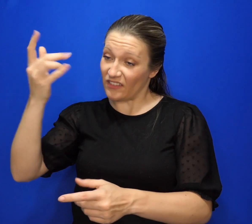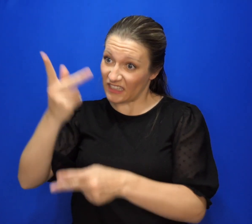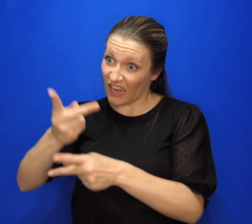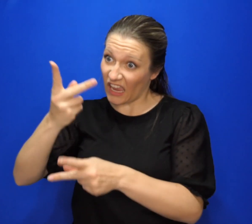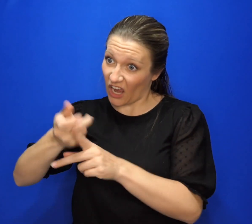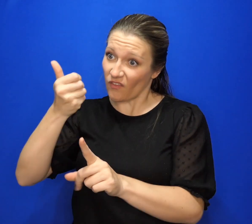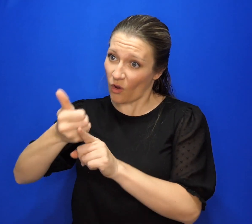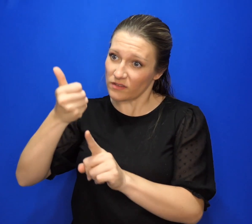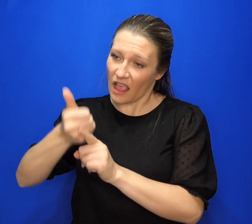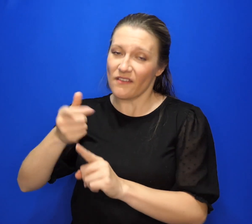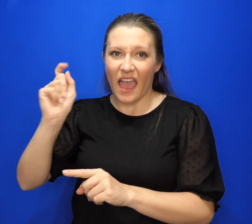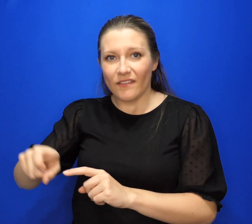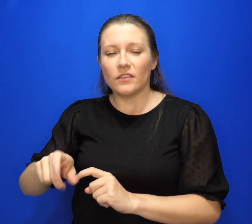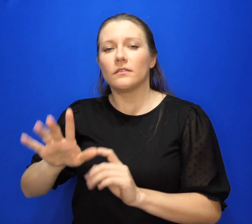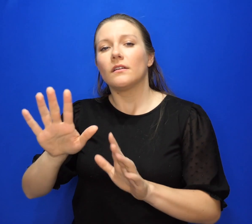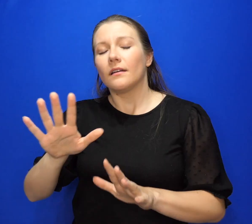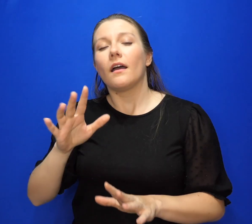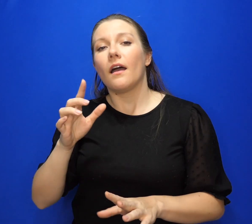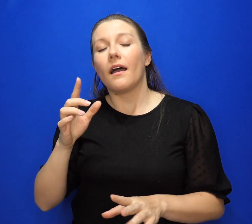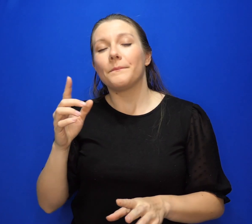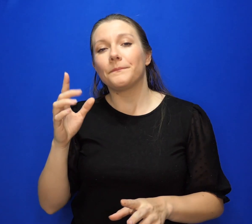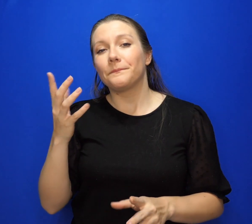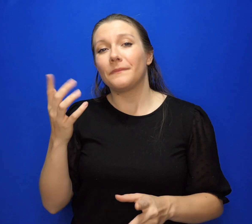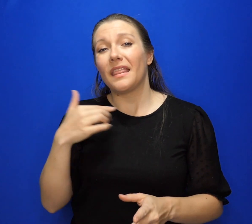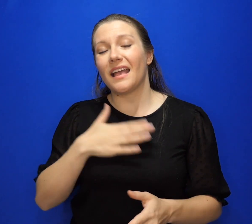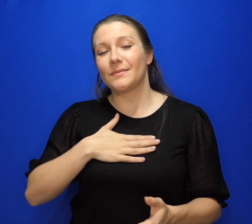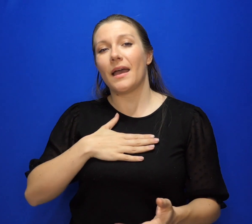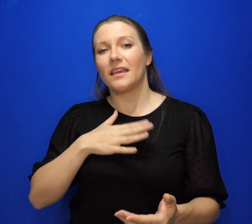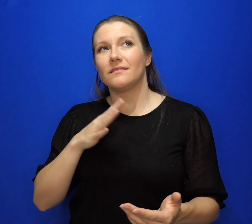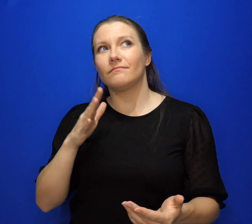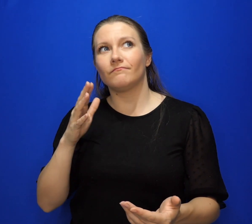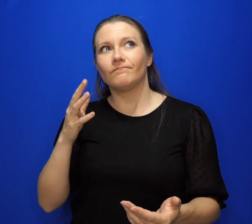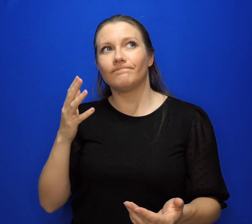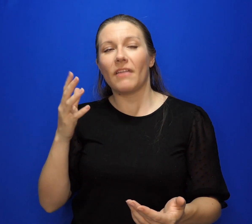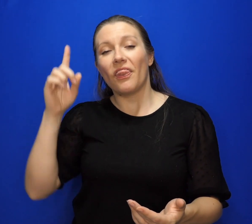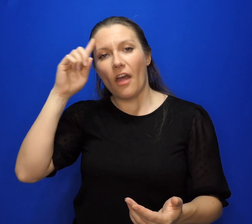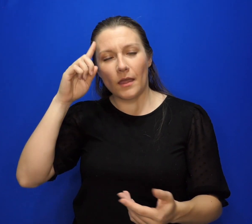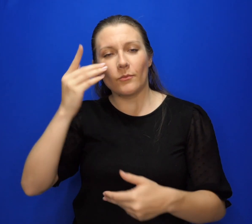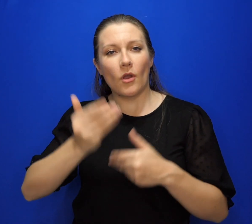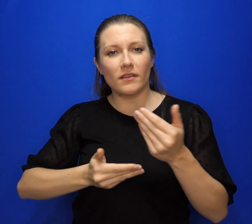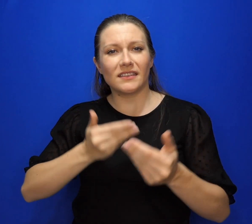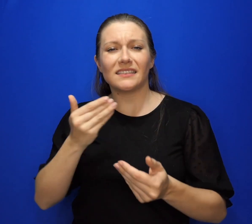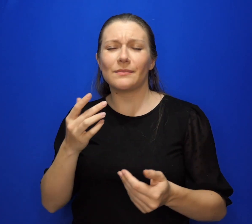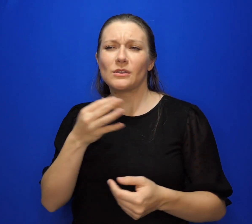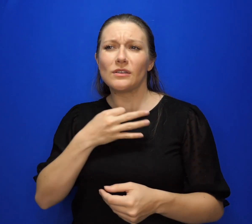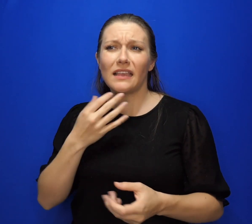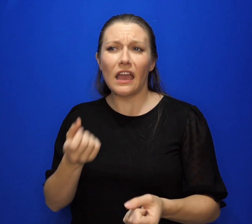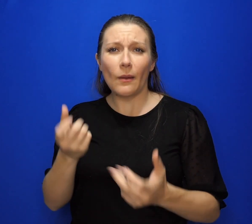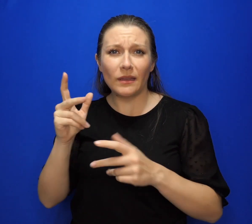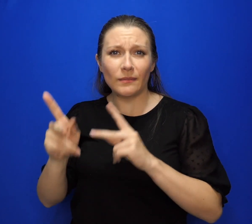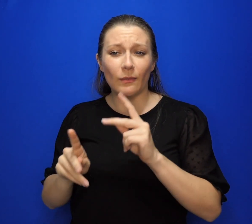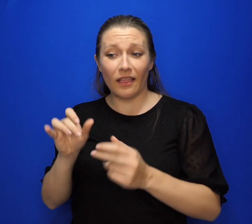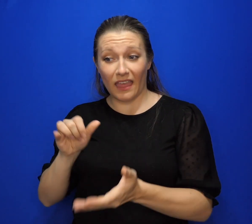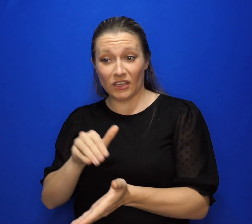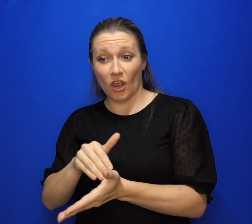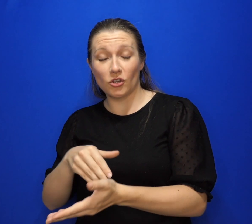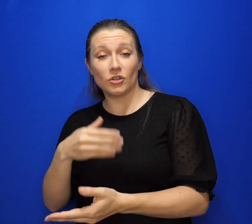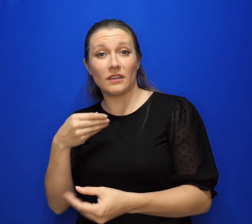heads. Right. Yes. It's just, it's how that's my expectation. Like, how many people did that